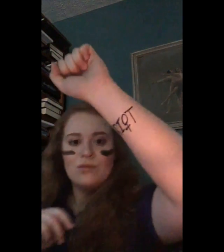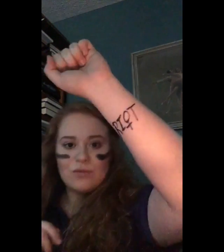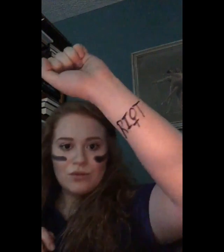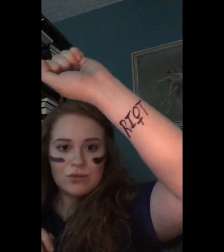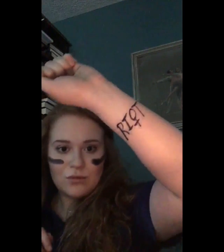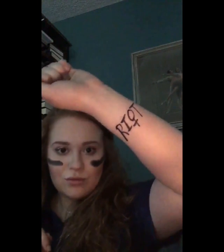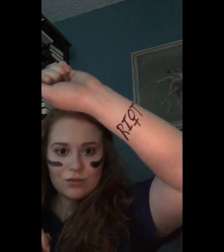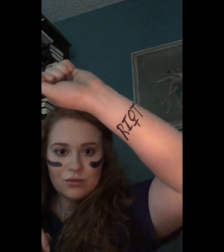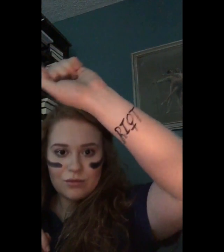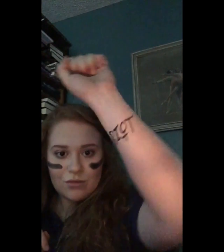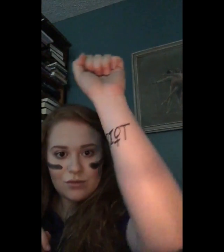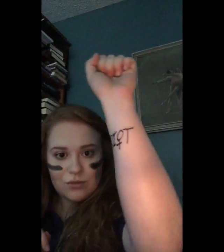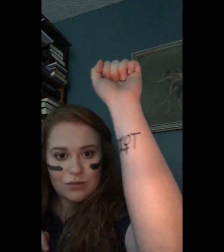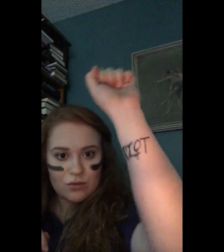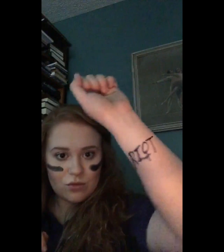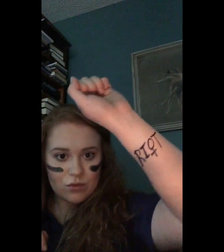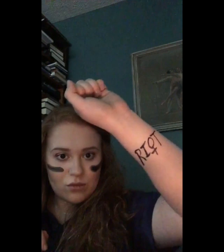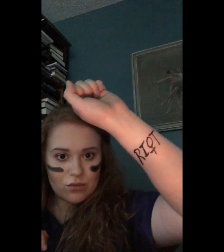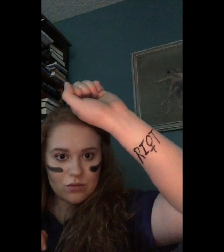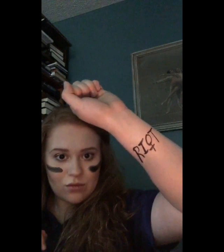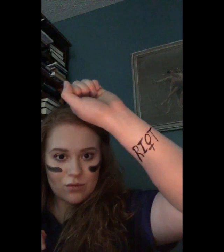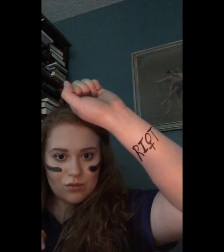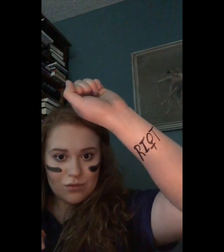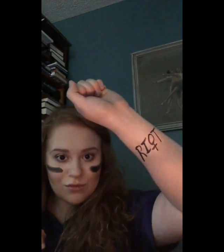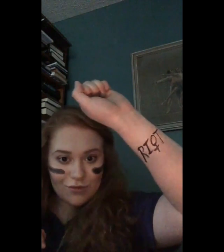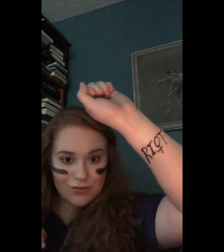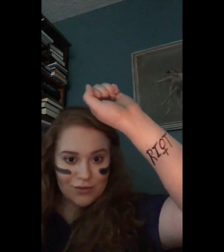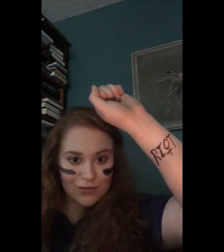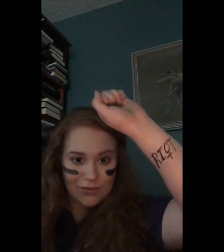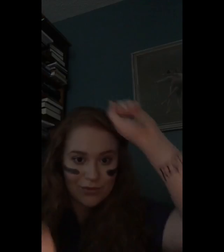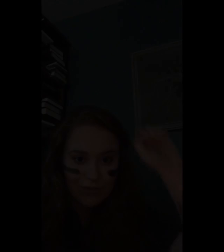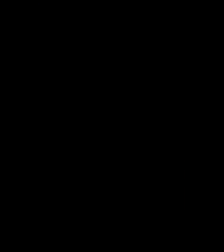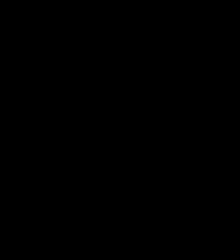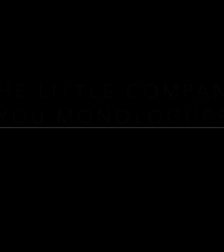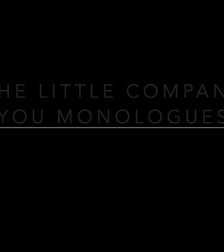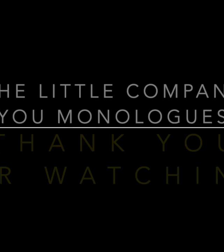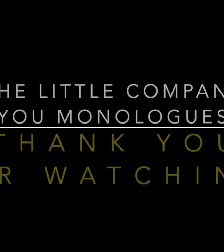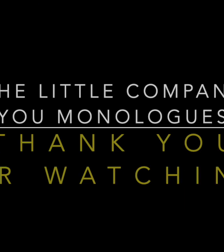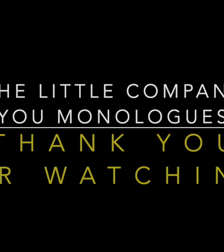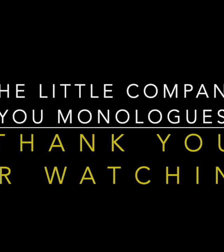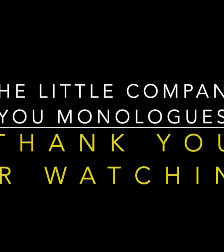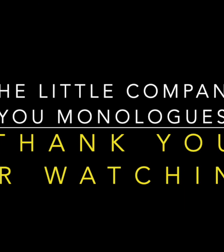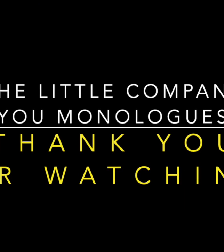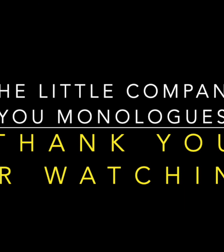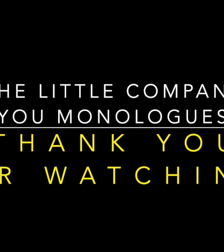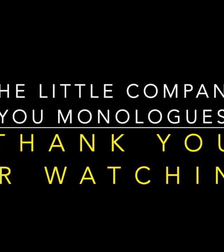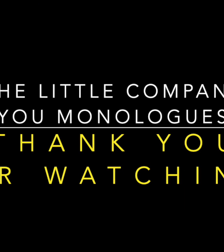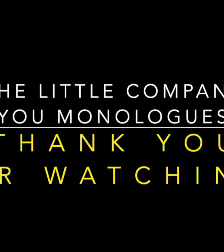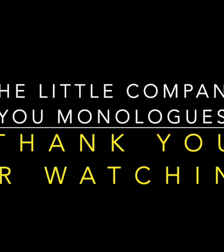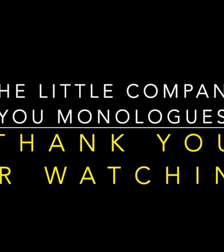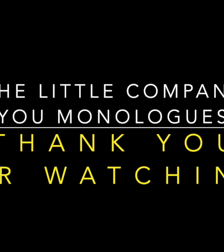every time you fall Follow me I'll on your head I'll be on